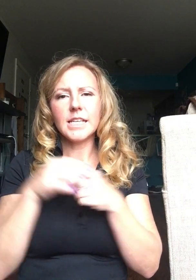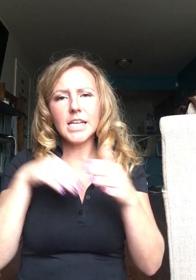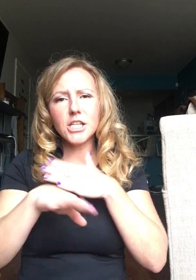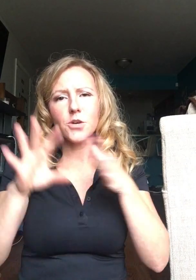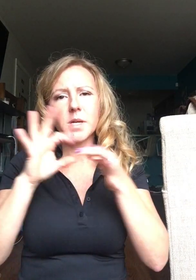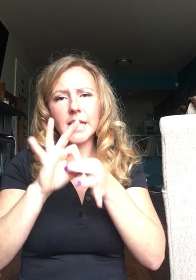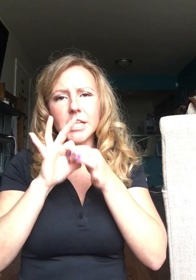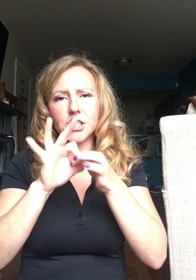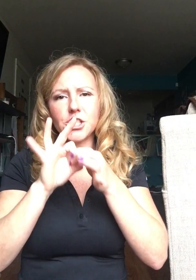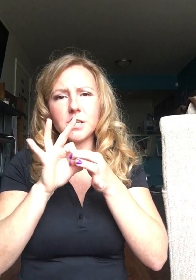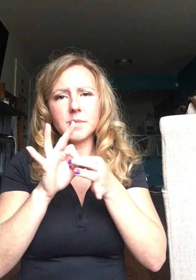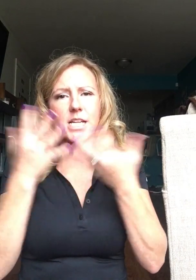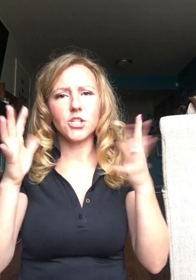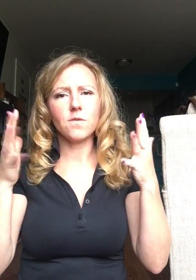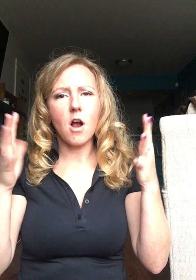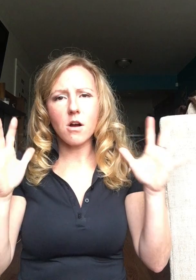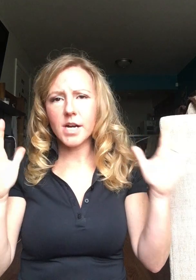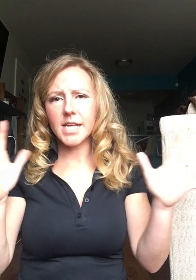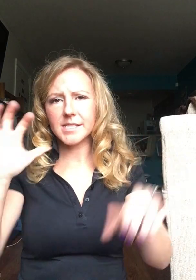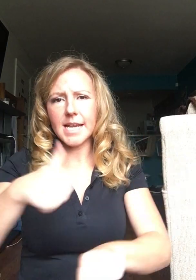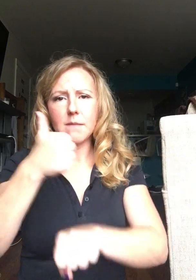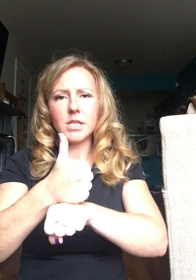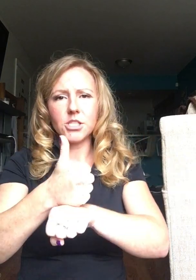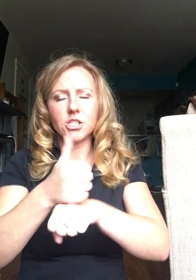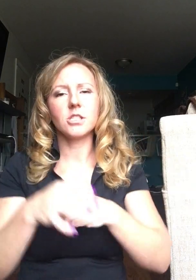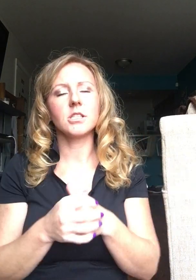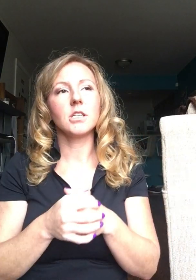in your relationships that you've already established,